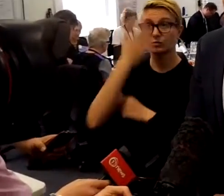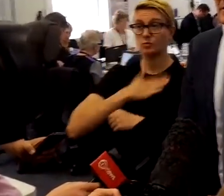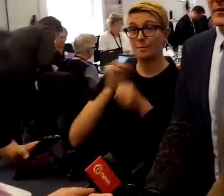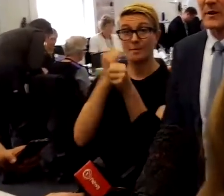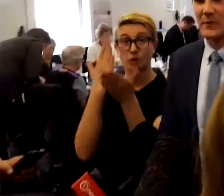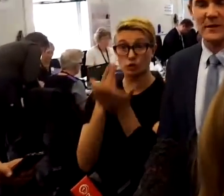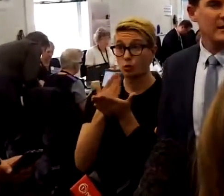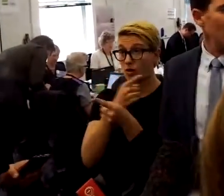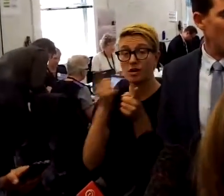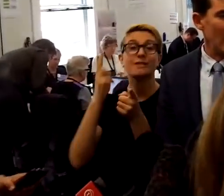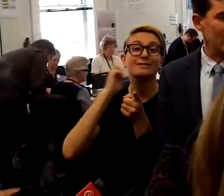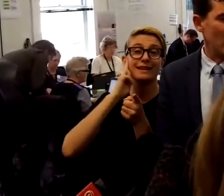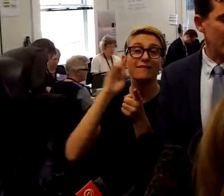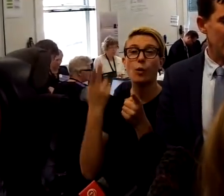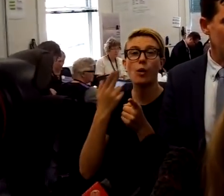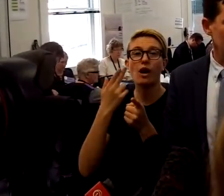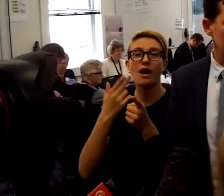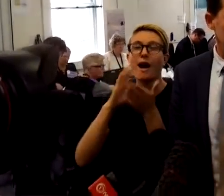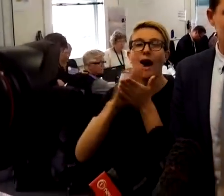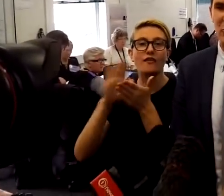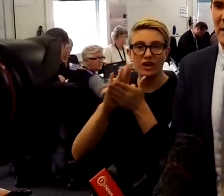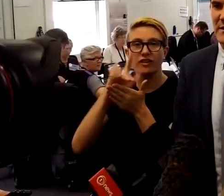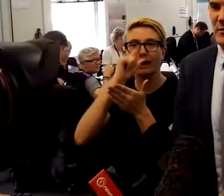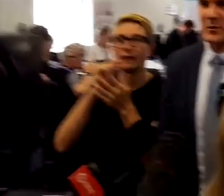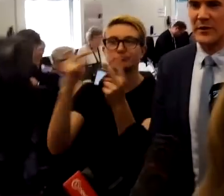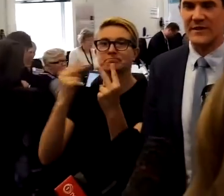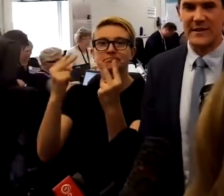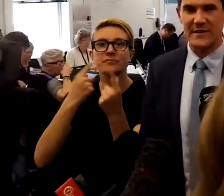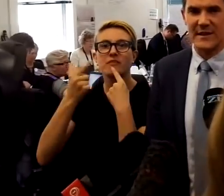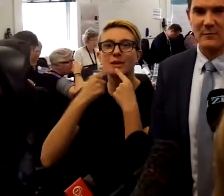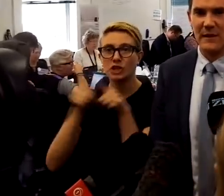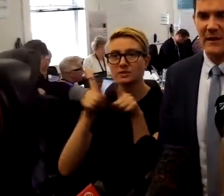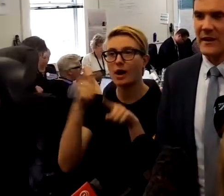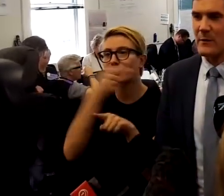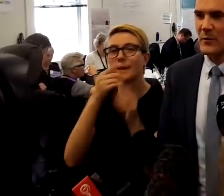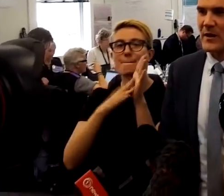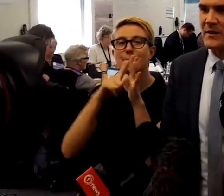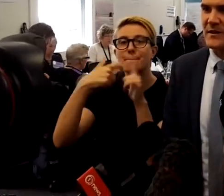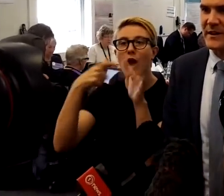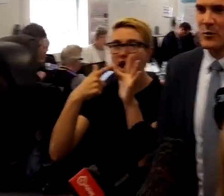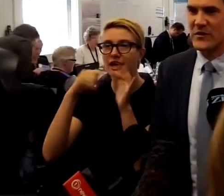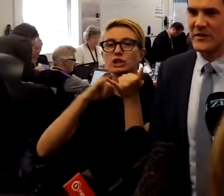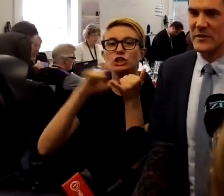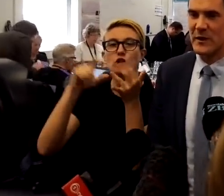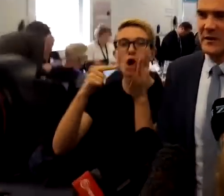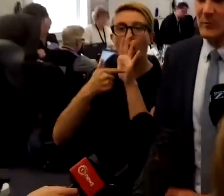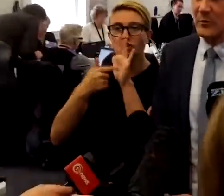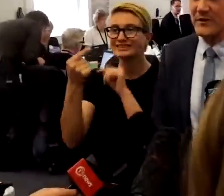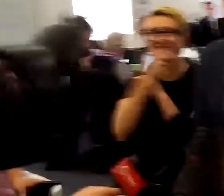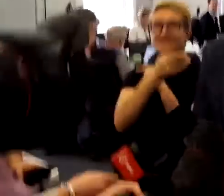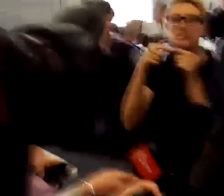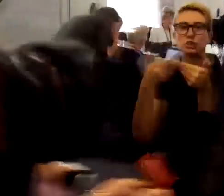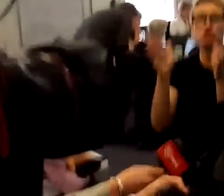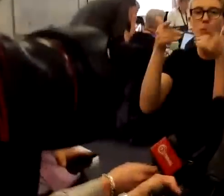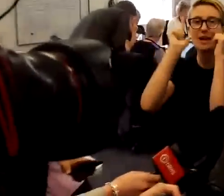have hearing impairment. We've got Mike Scott here, who's the General Manager of the Building Consents team. I'm happy to answer any questions about